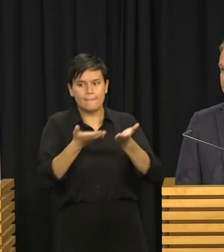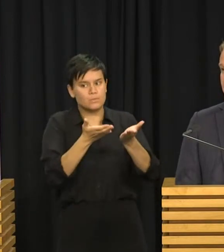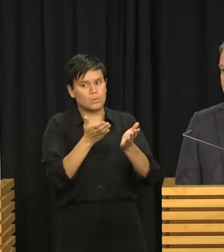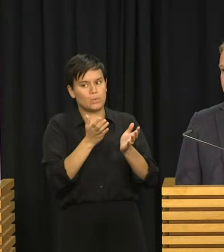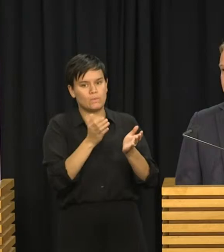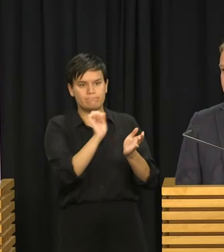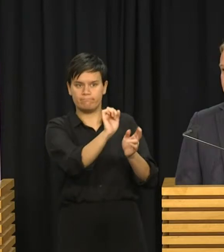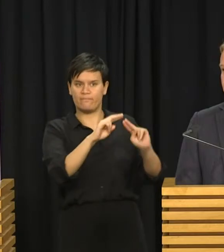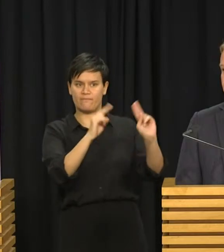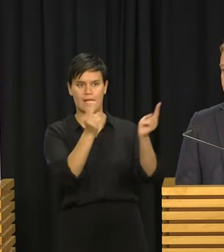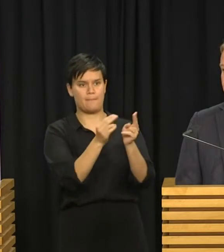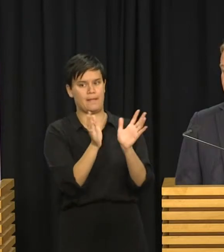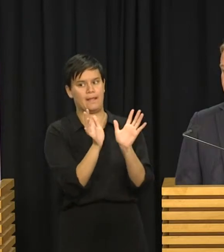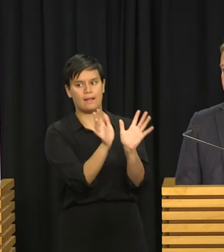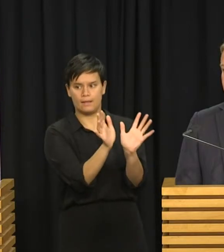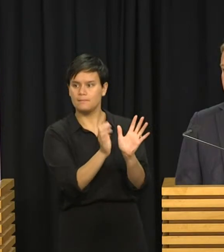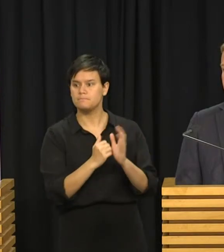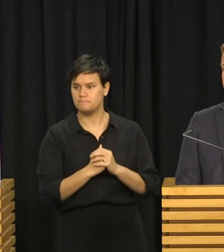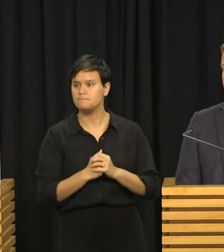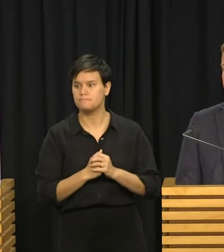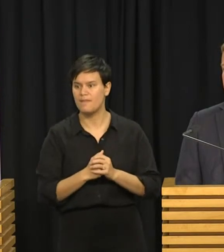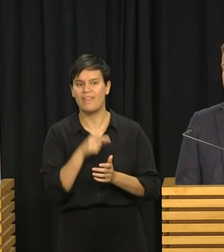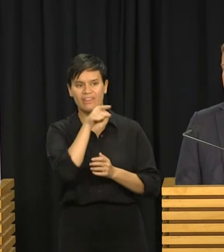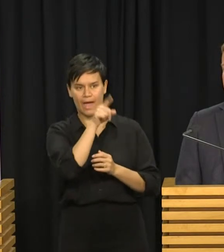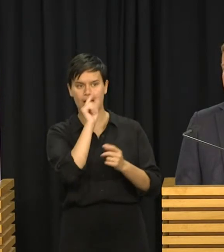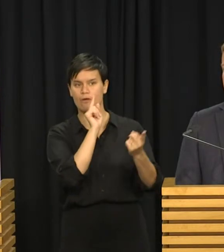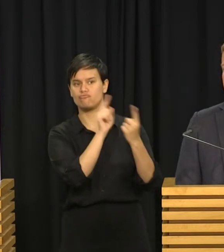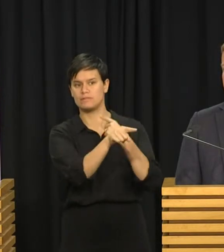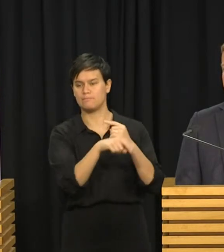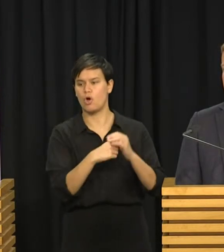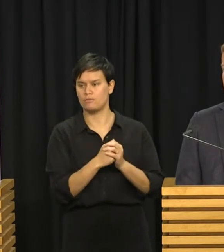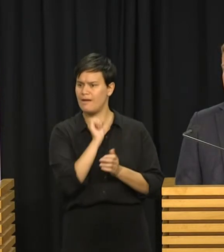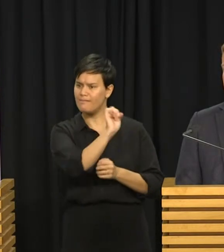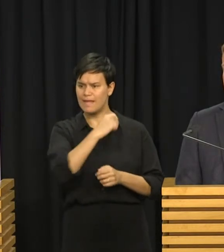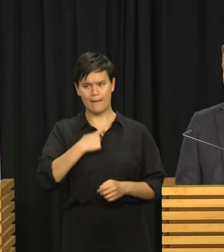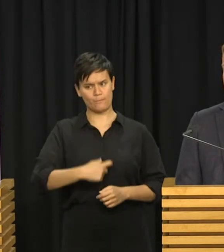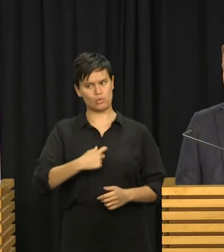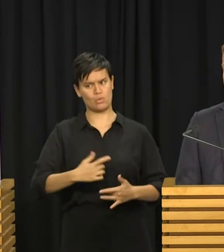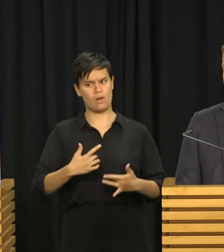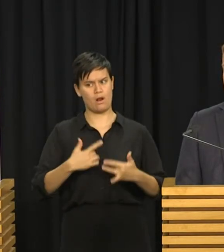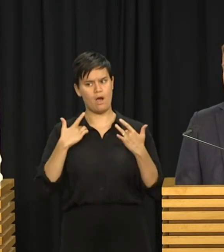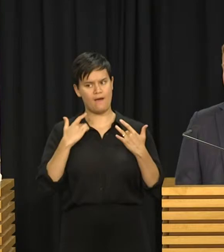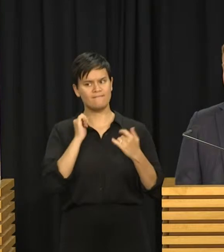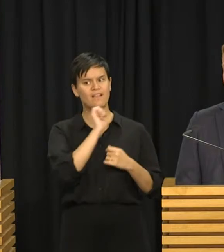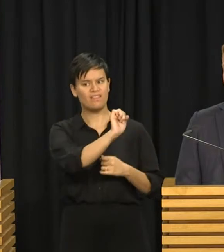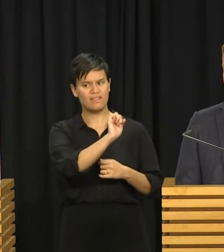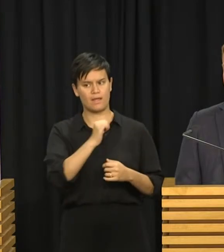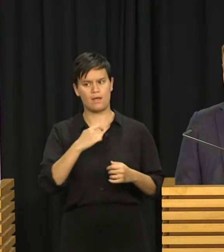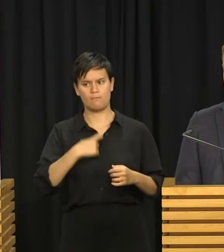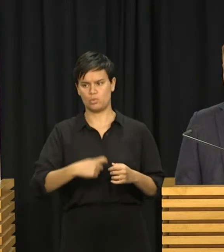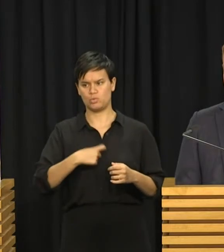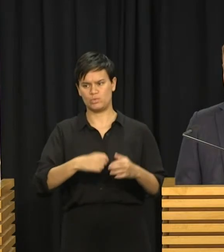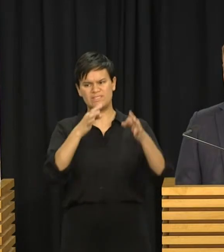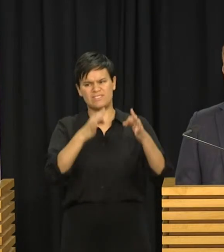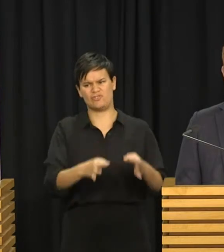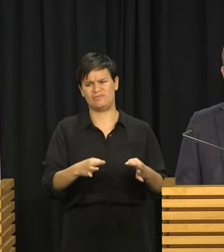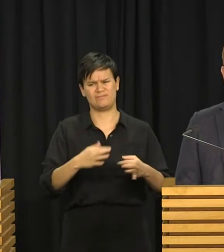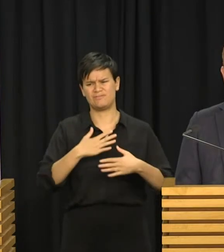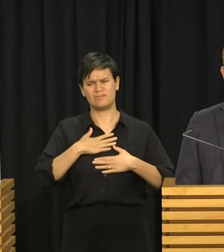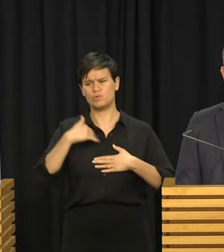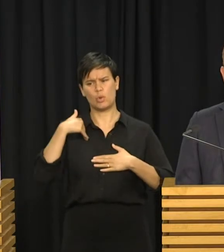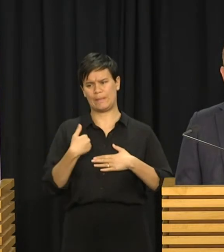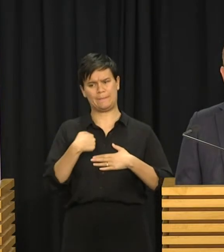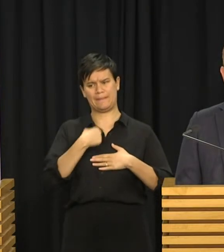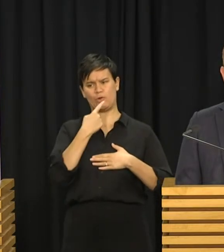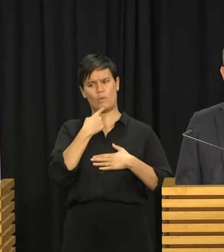and Harry to respond to directly. These are matters about their personal lives and their personal decisions, and I don't think it deserves a commentary from anyone